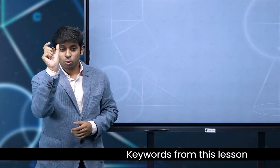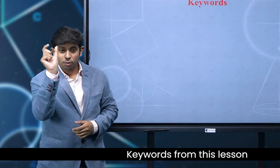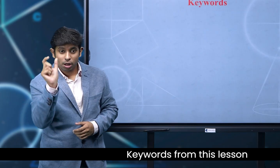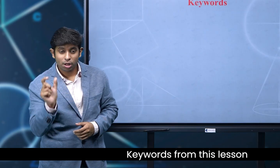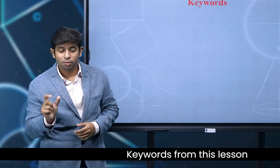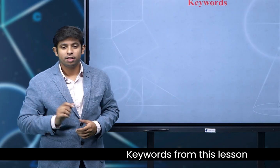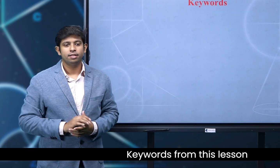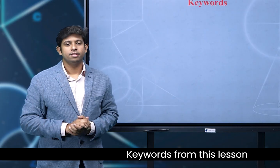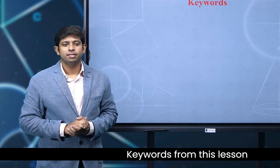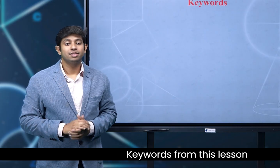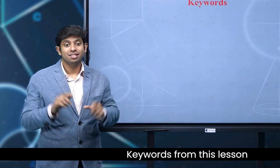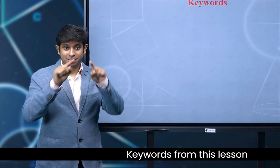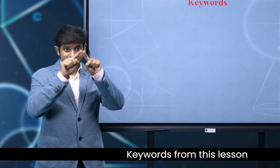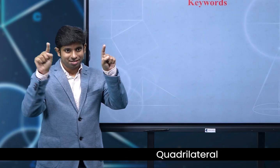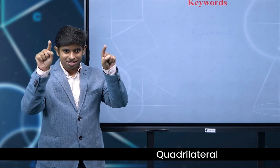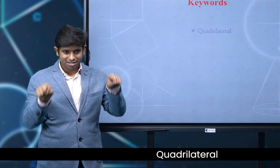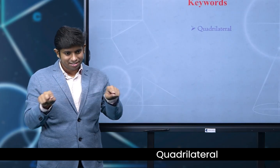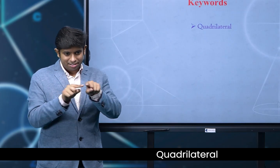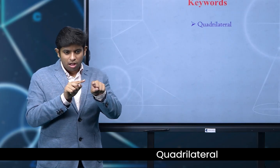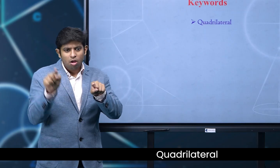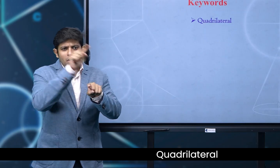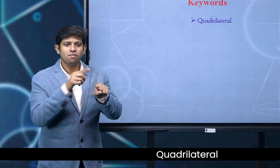Keywords from this lesson: quadrilateral,